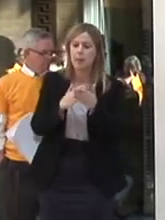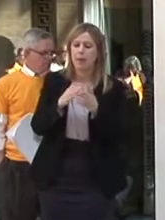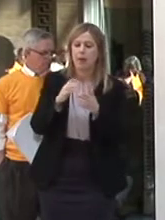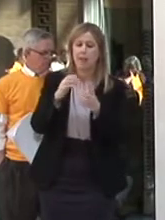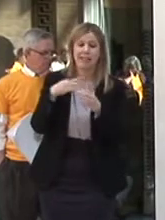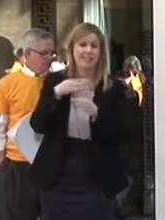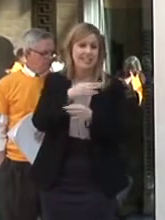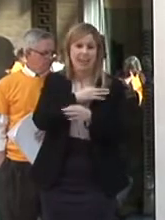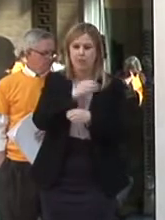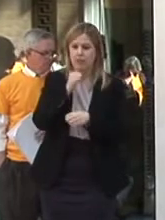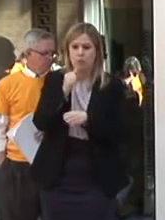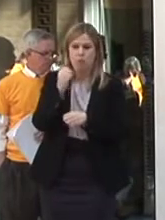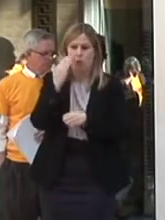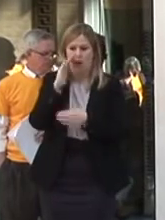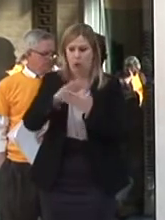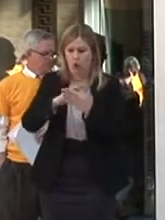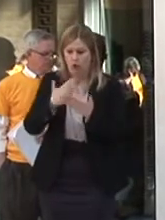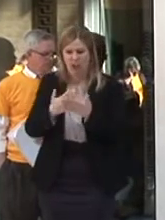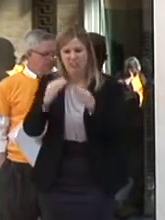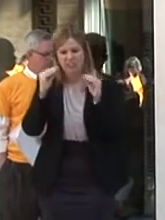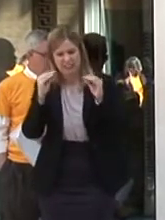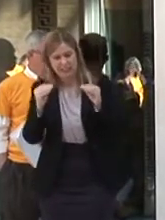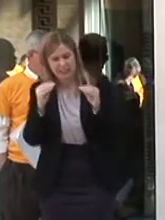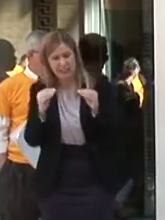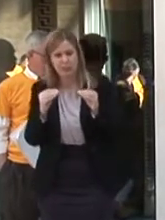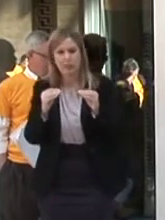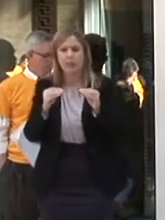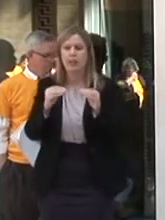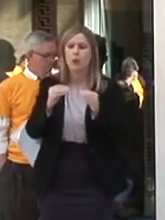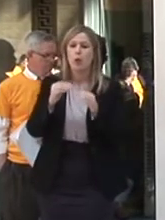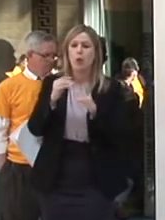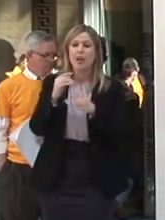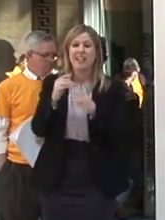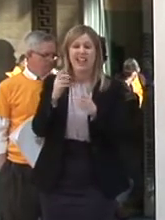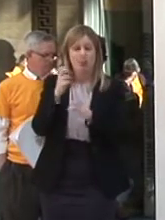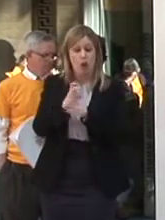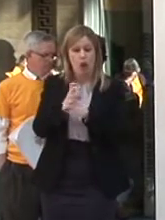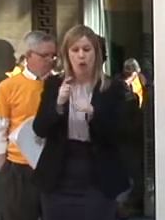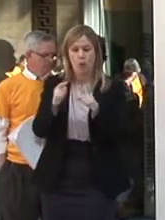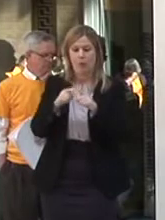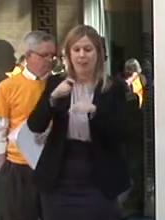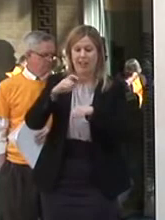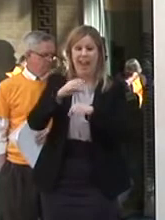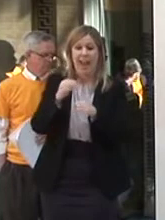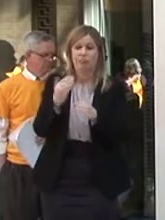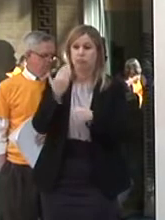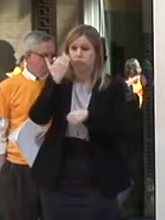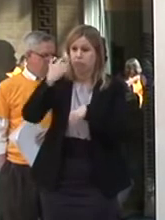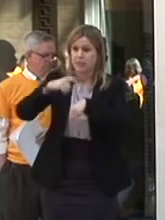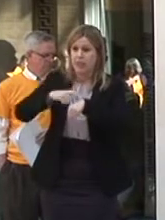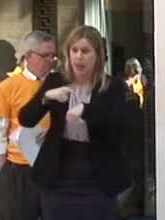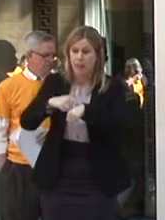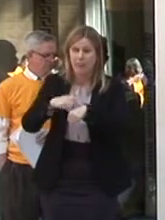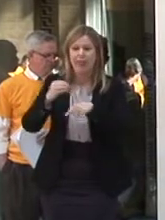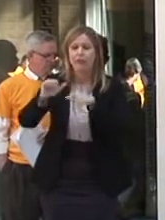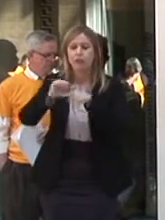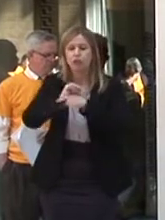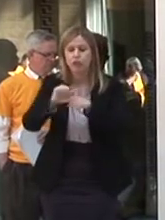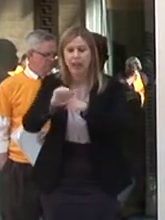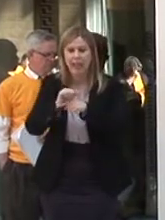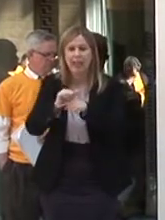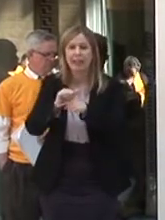and about what makes a well-balanced diet. Teaching them what they need to know is very difficult and time-consuming. This training and many others is